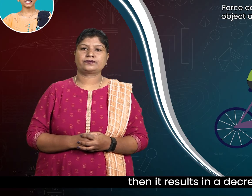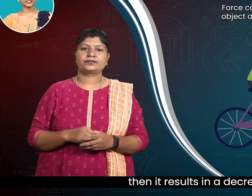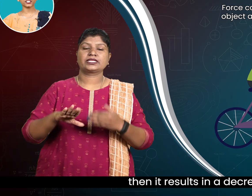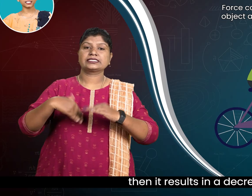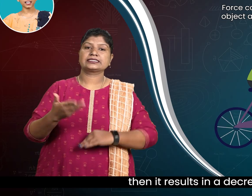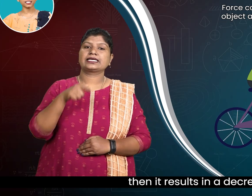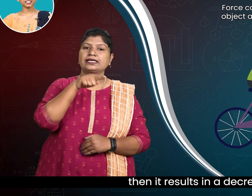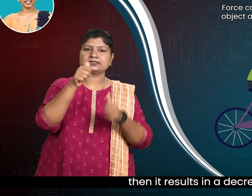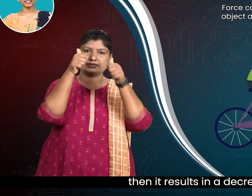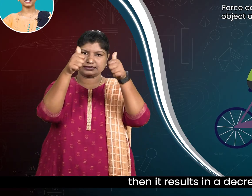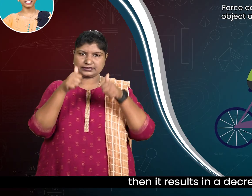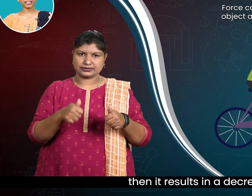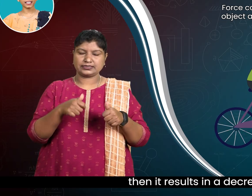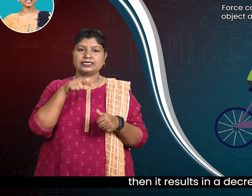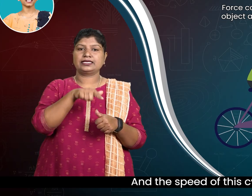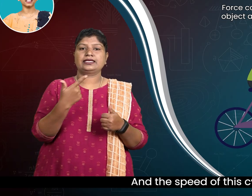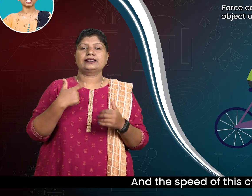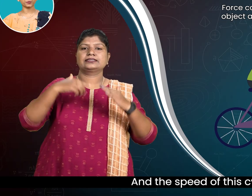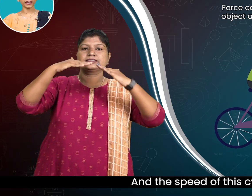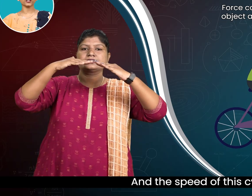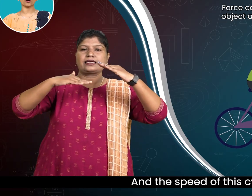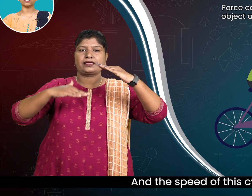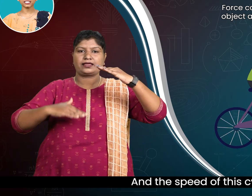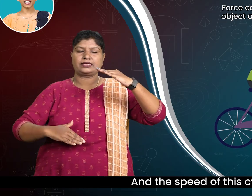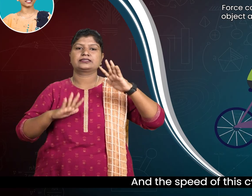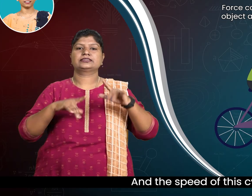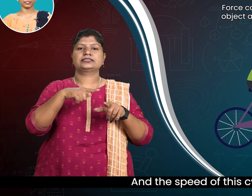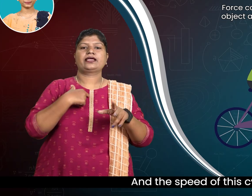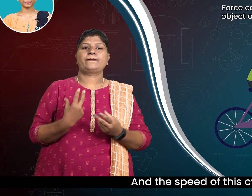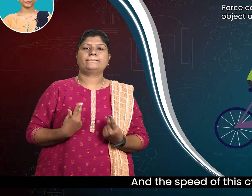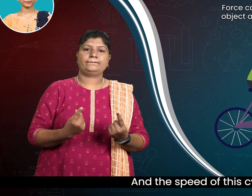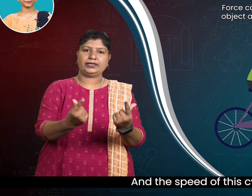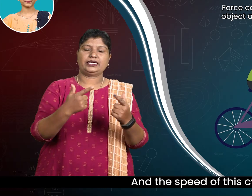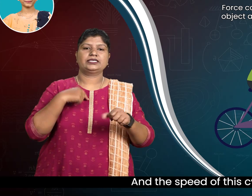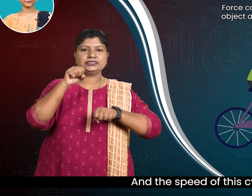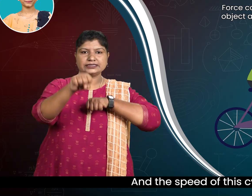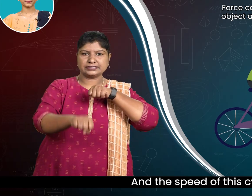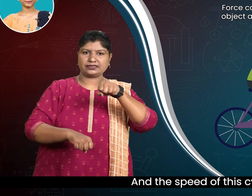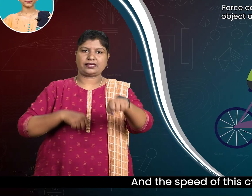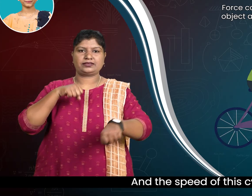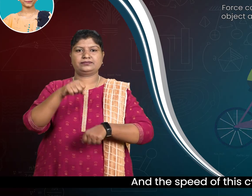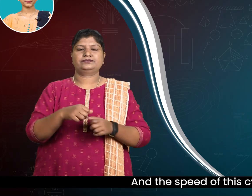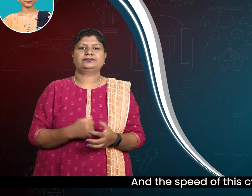then it results in a decrease in the speed of the cycle.